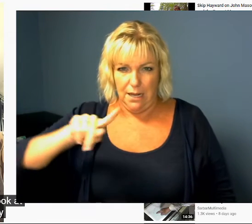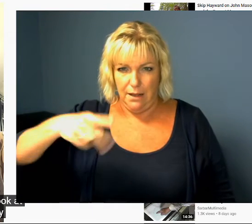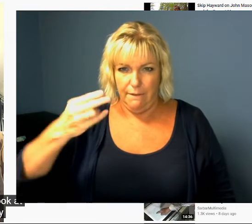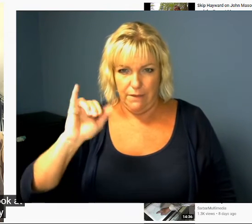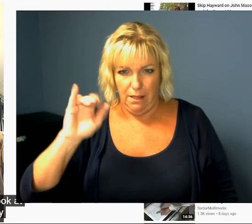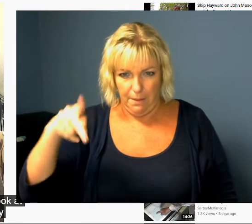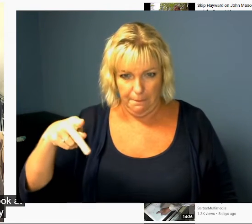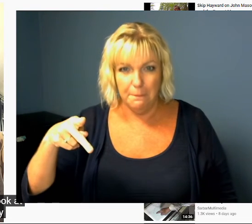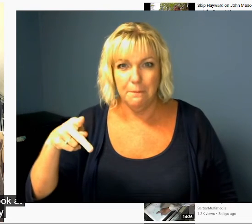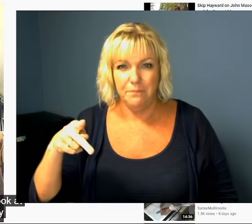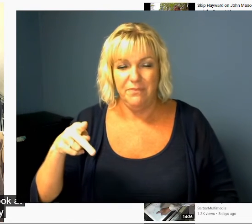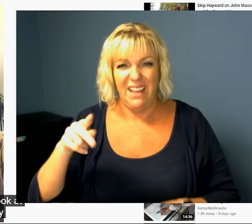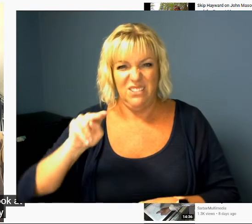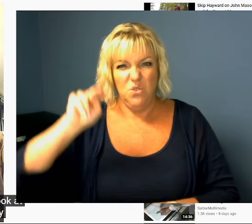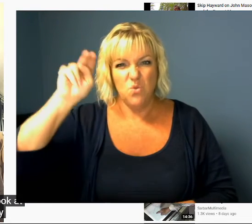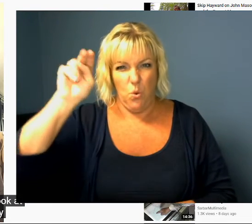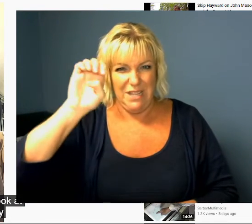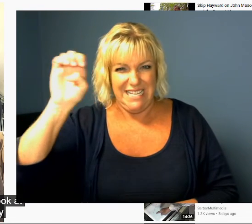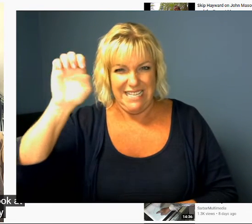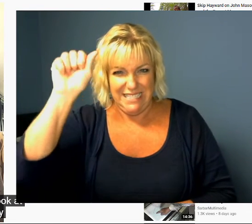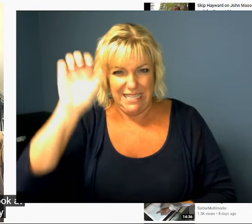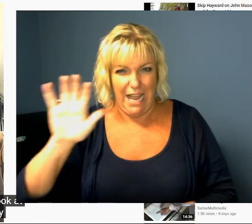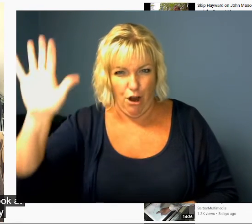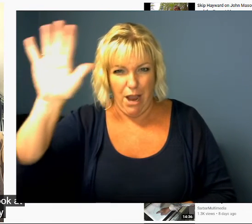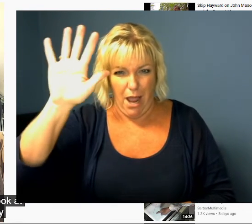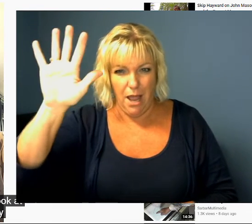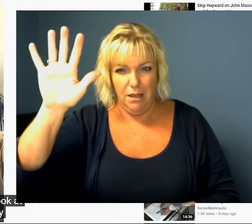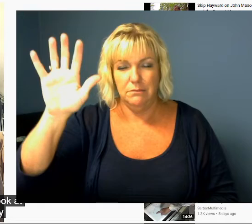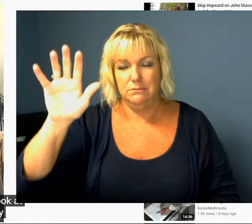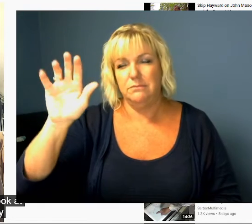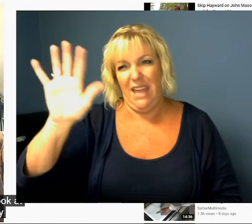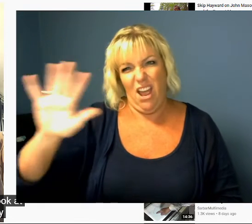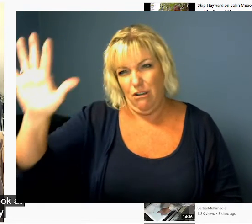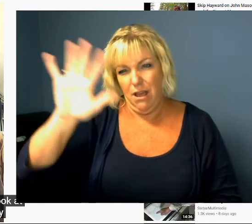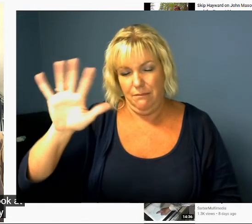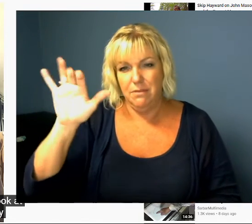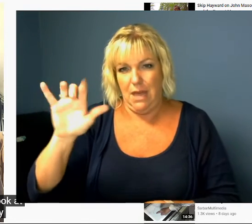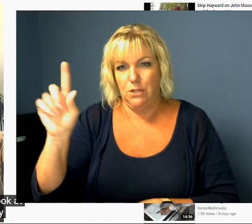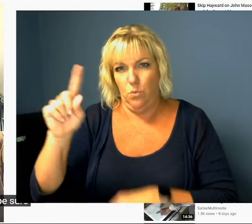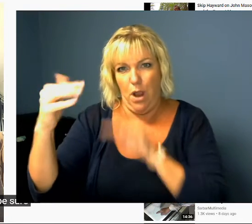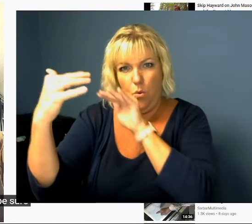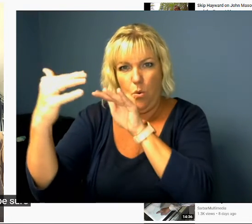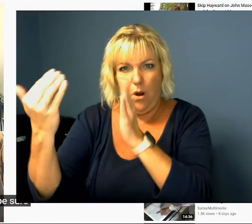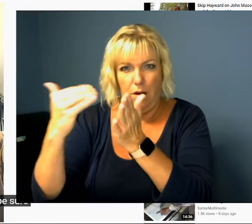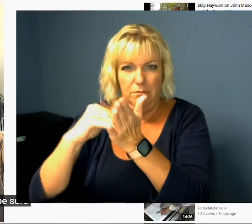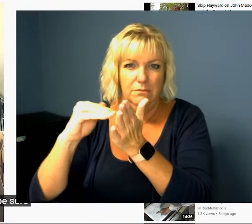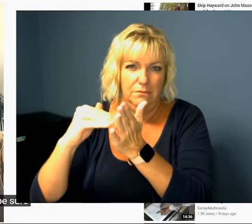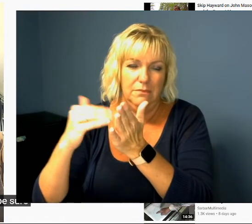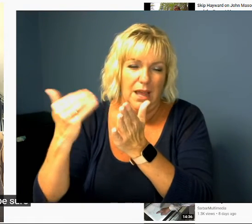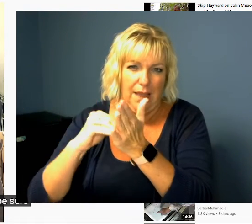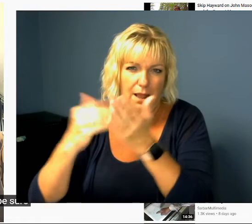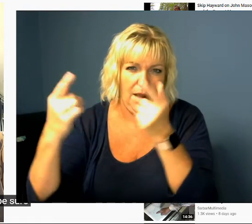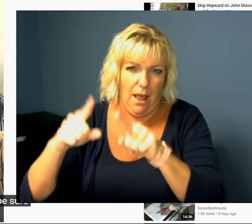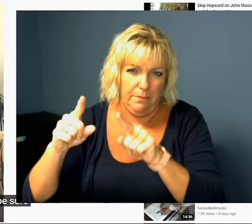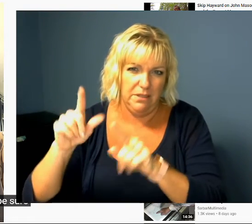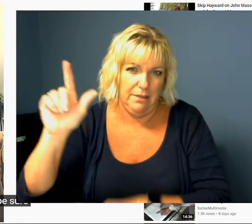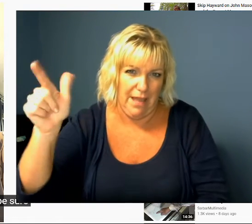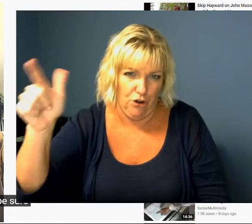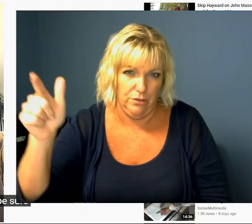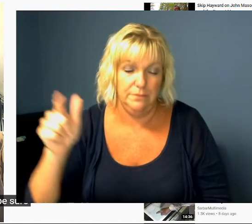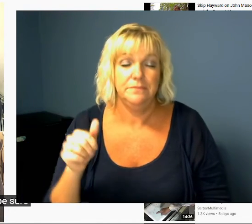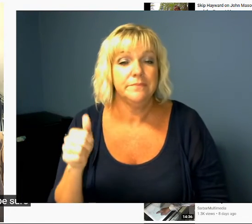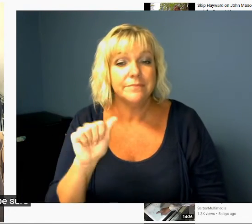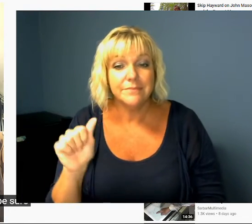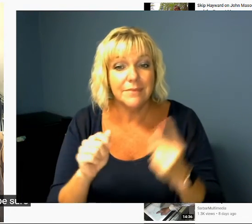next. You've got a good video clip to look at that. All right, if you've got any questions about the Pequot